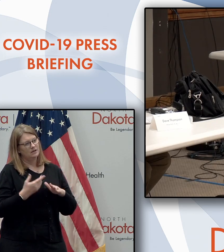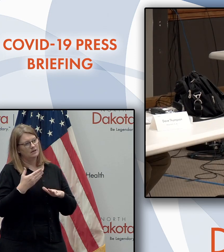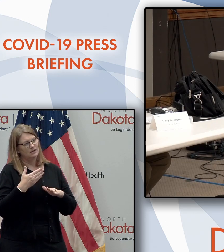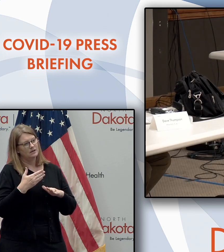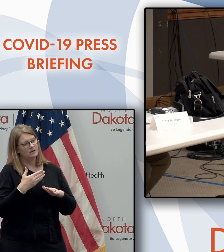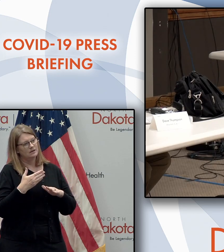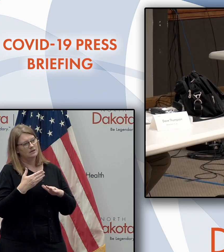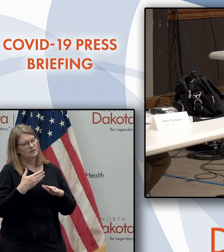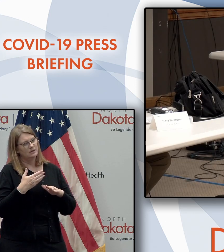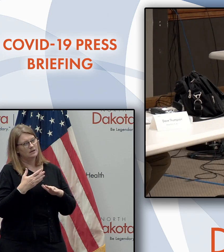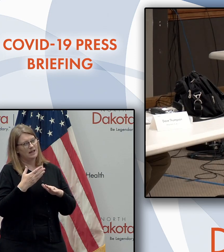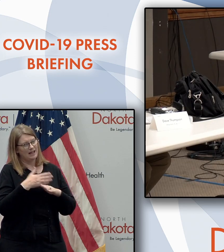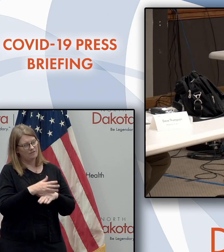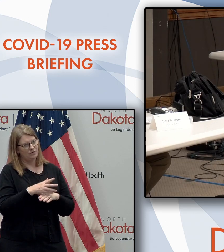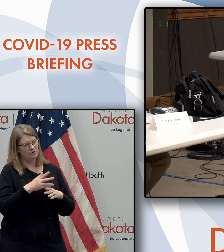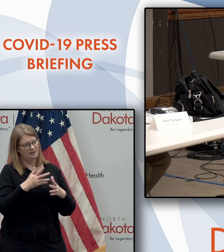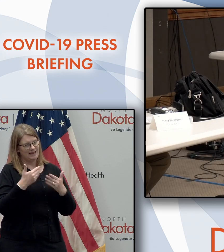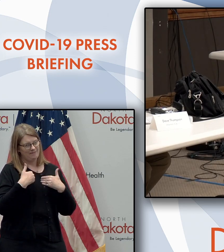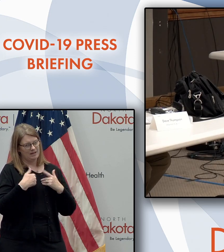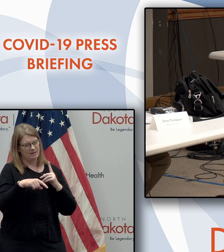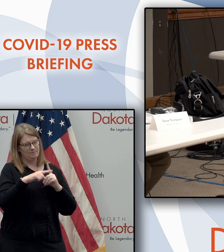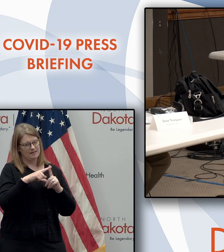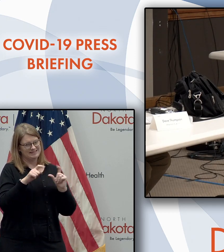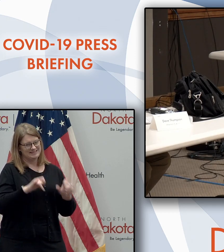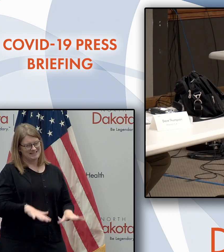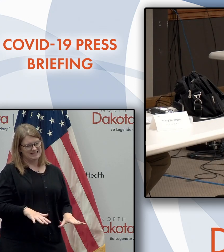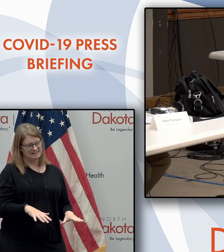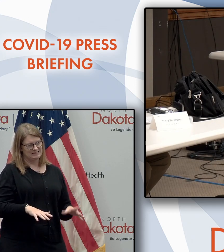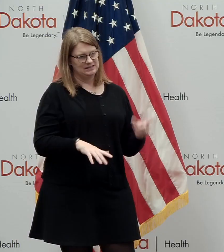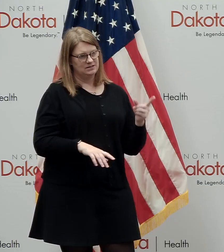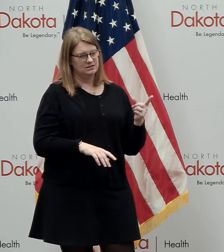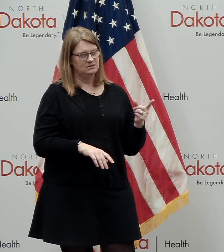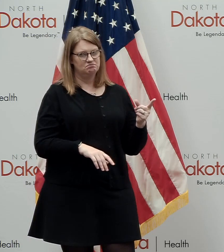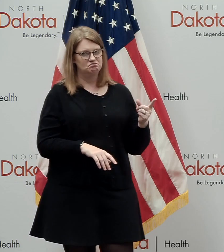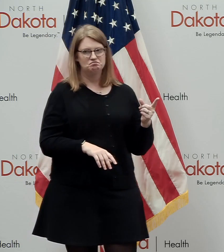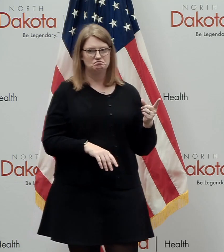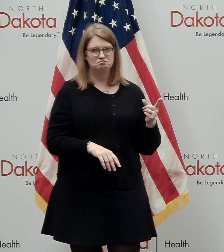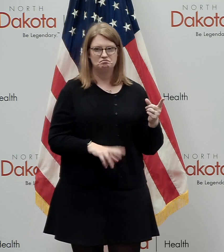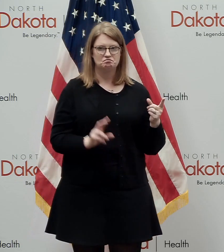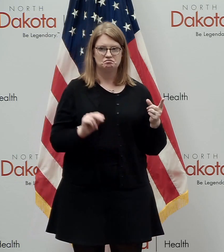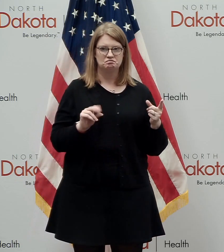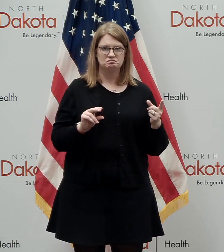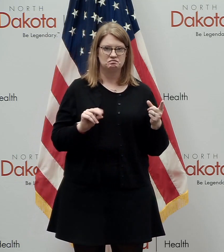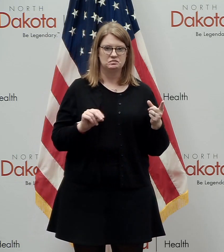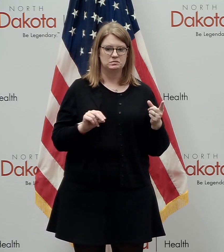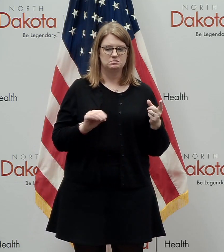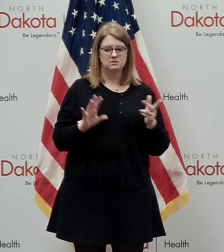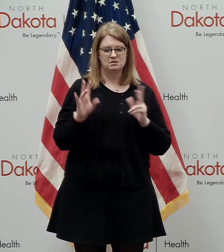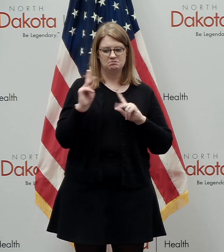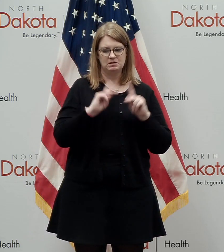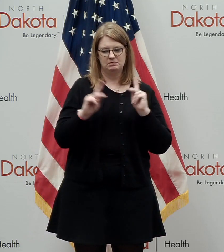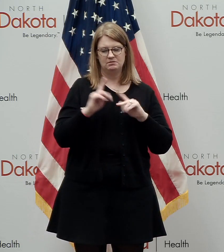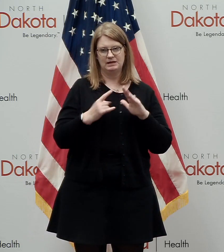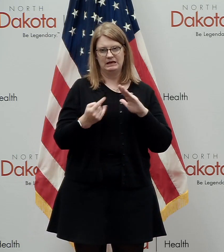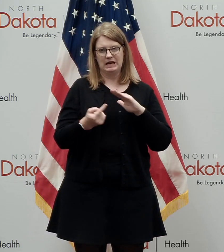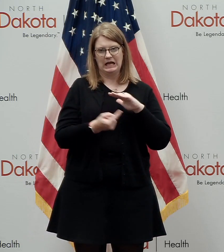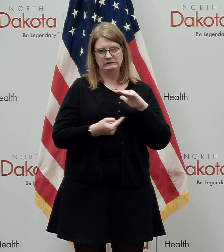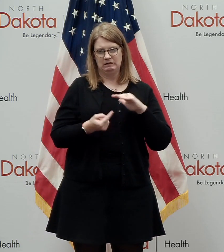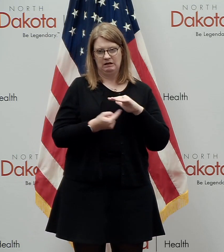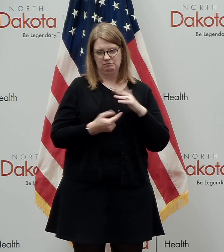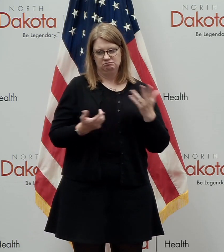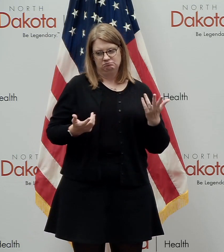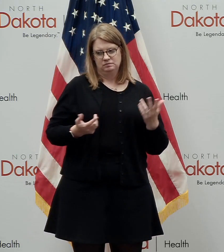contacted by contact tracers? I personally have not, but given the